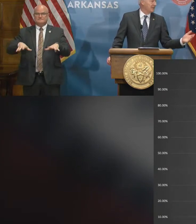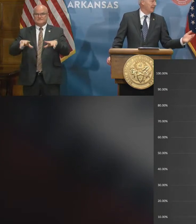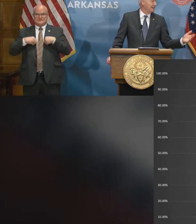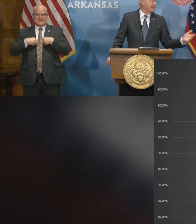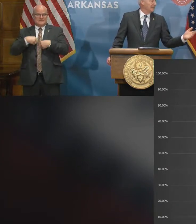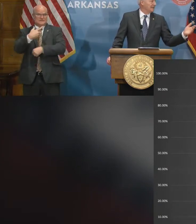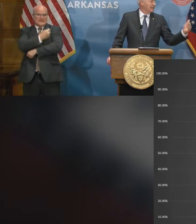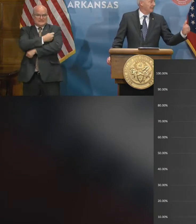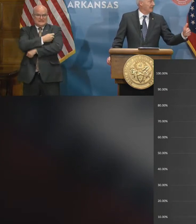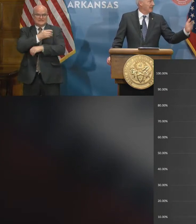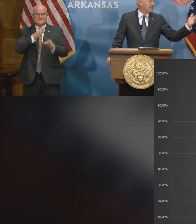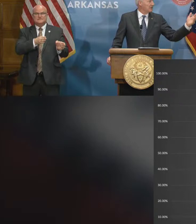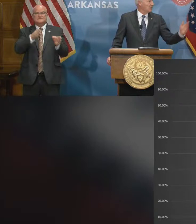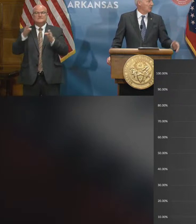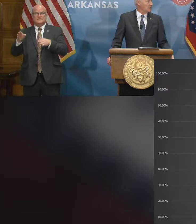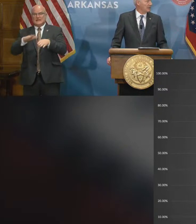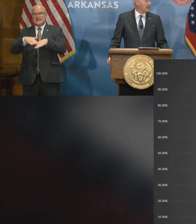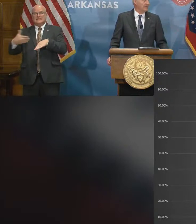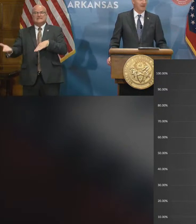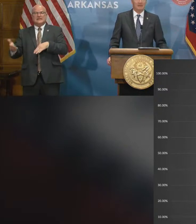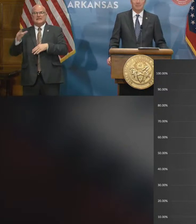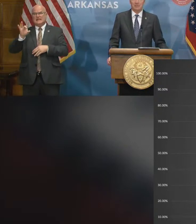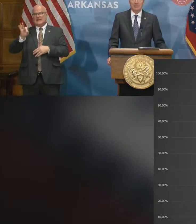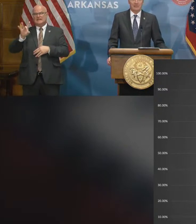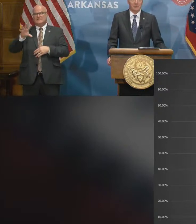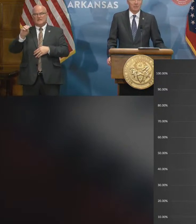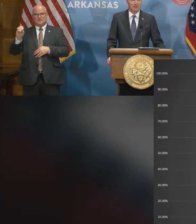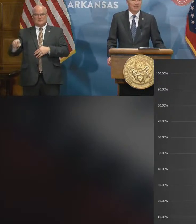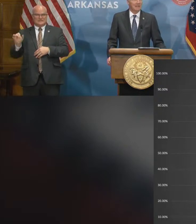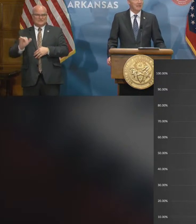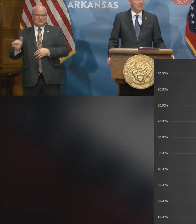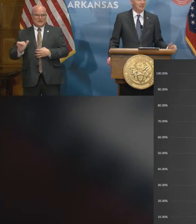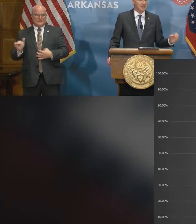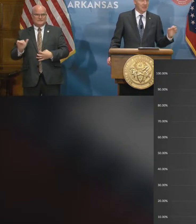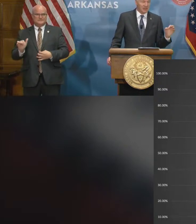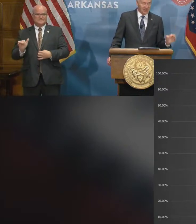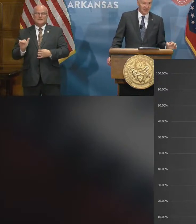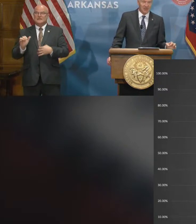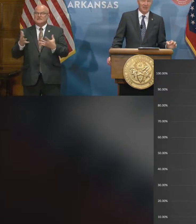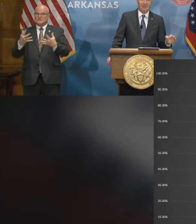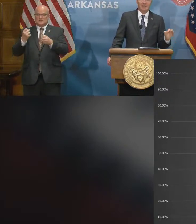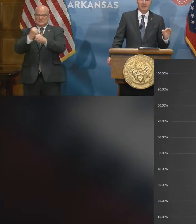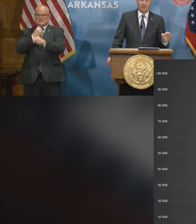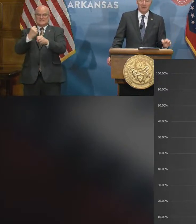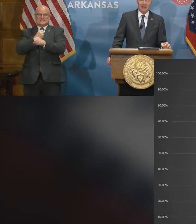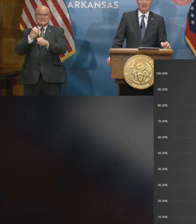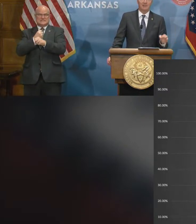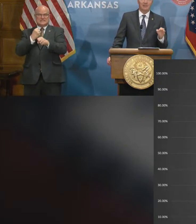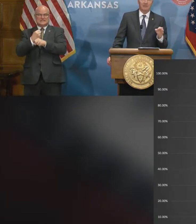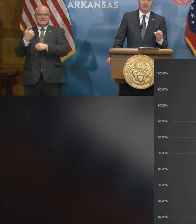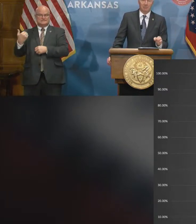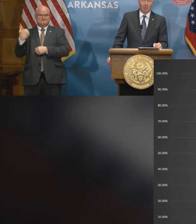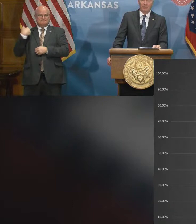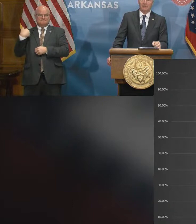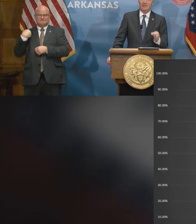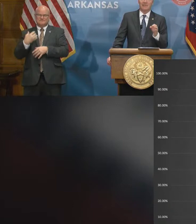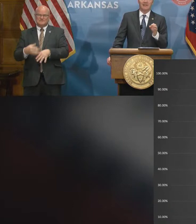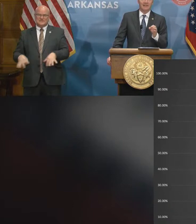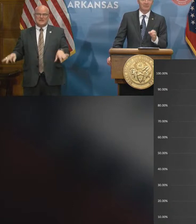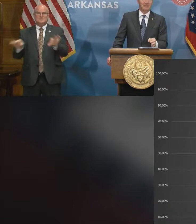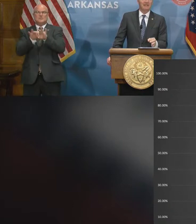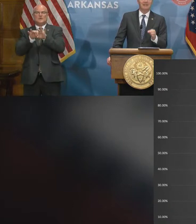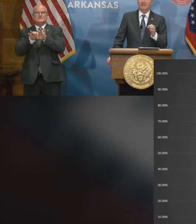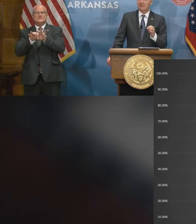been vaccinated. And deaths, of course, are 85% as well. Just statistically, a reminder of the